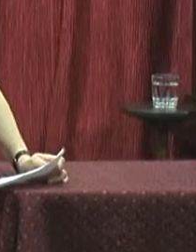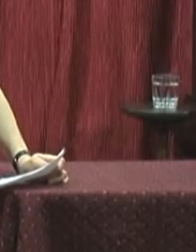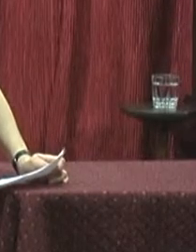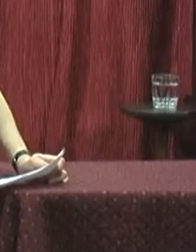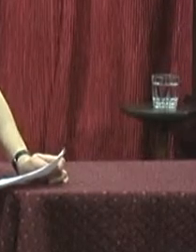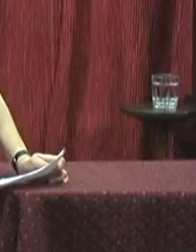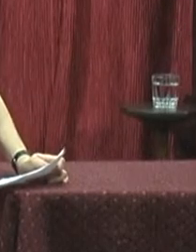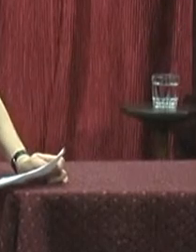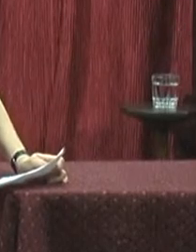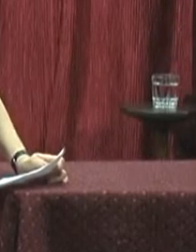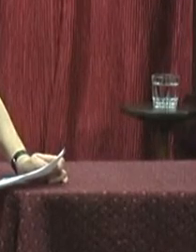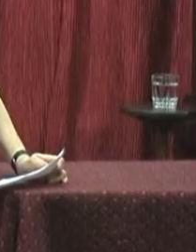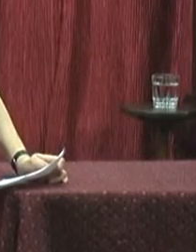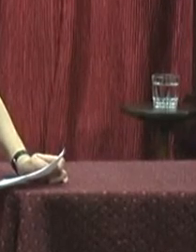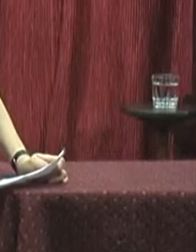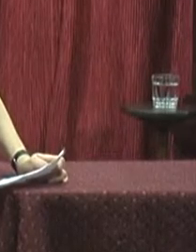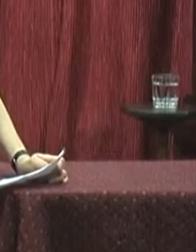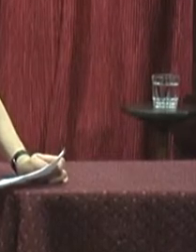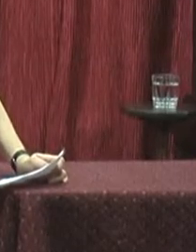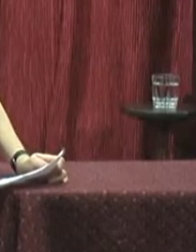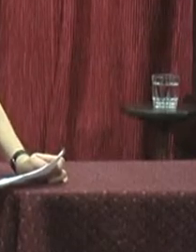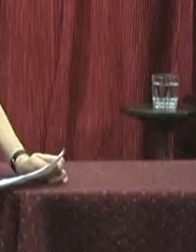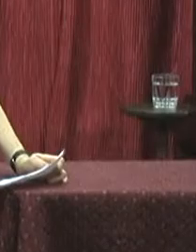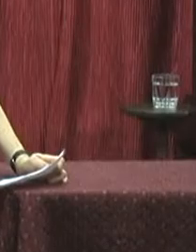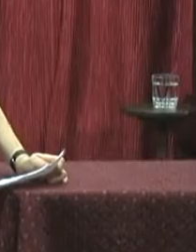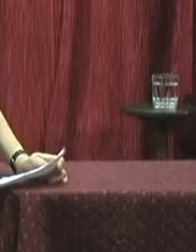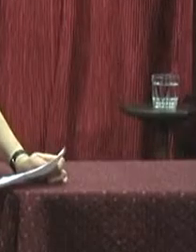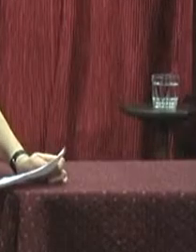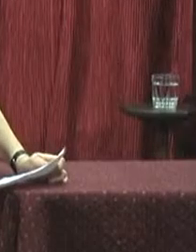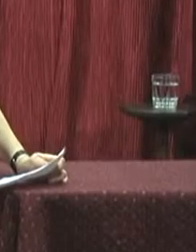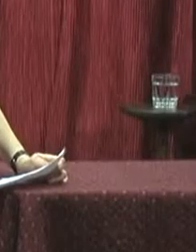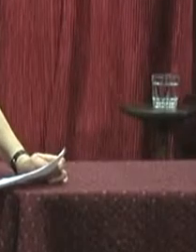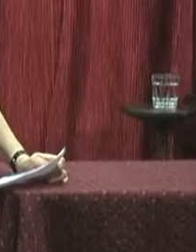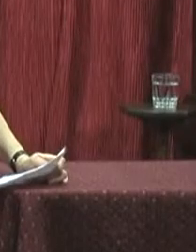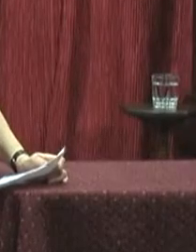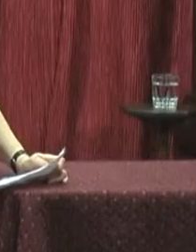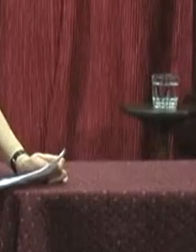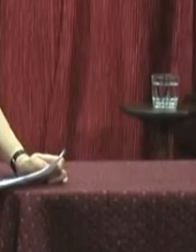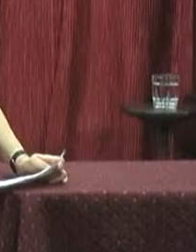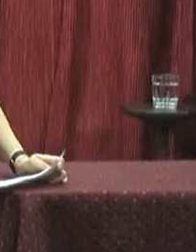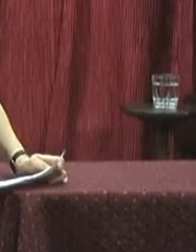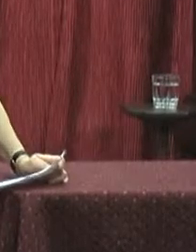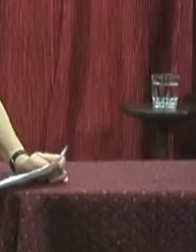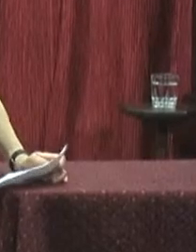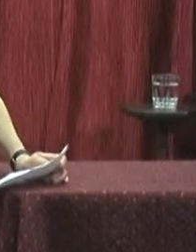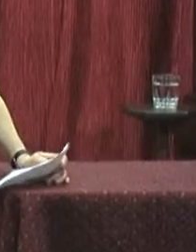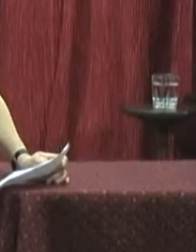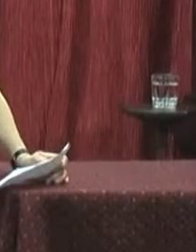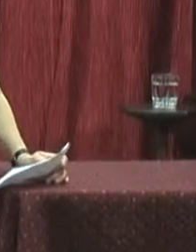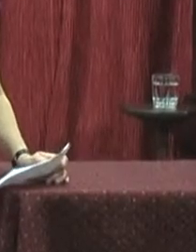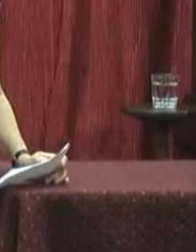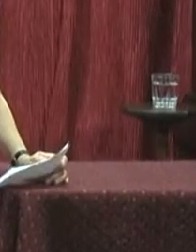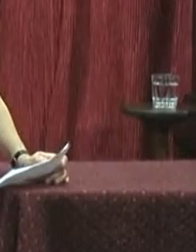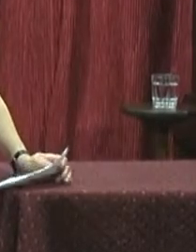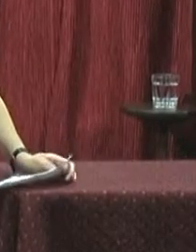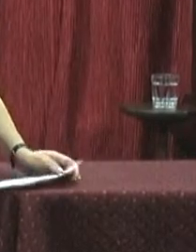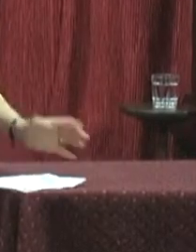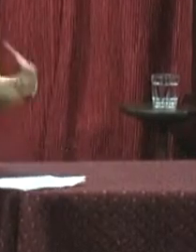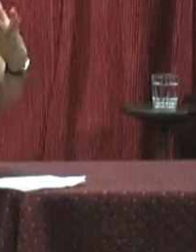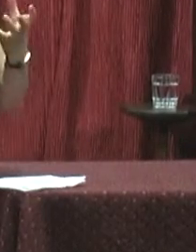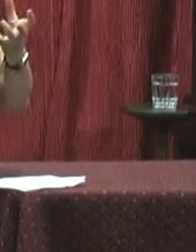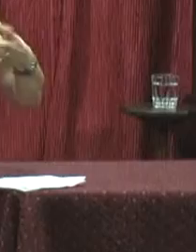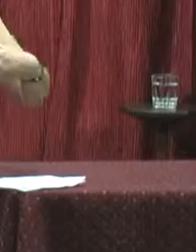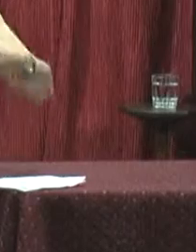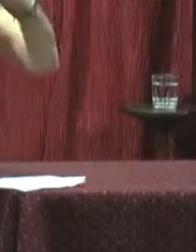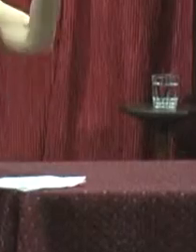children. It was very, very difficult. And I had never really lived alone before. And I mean, as